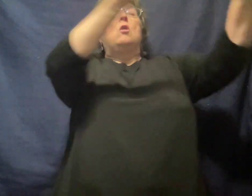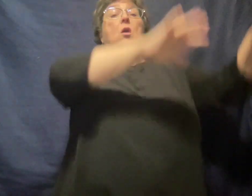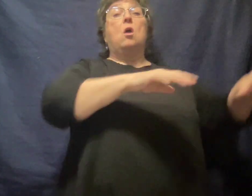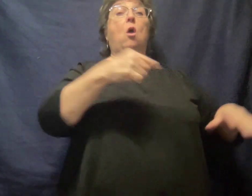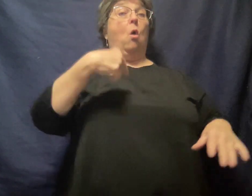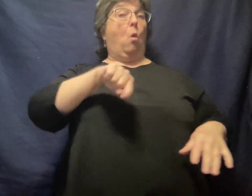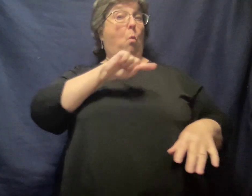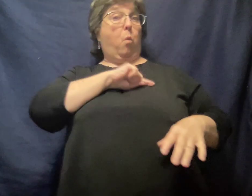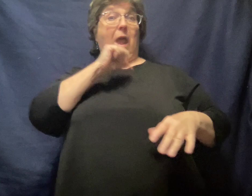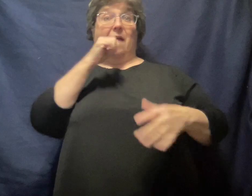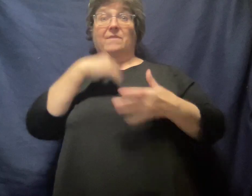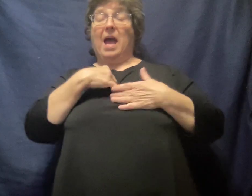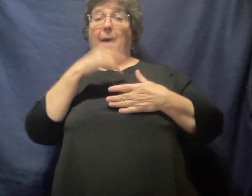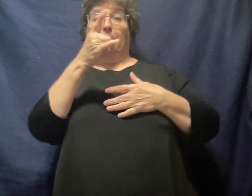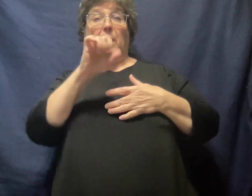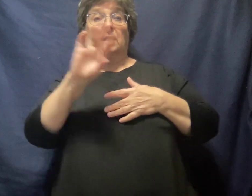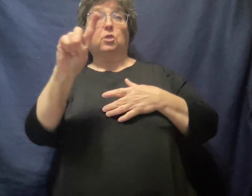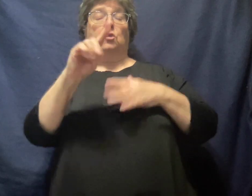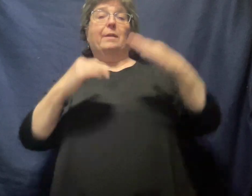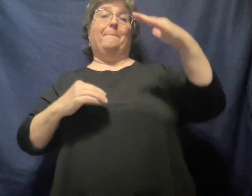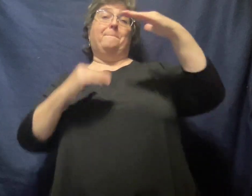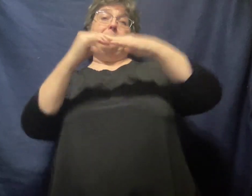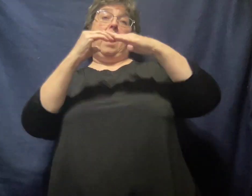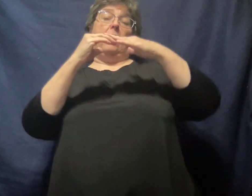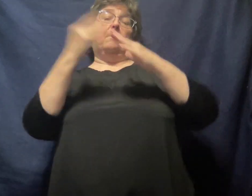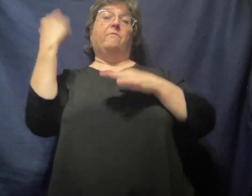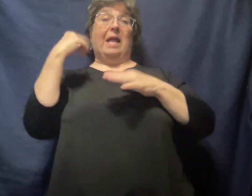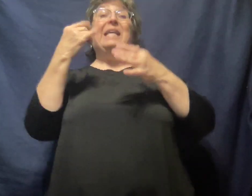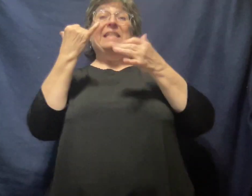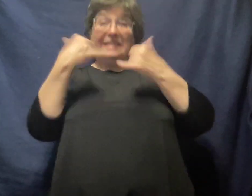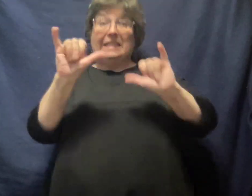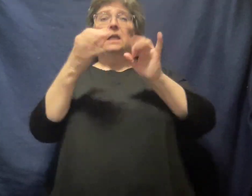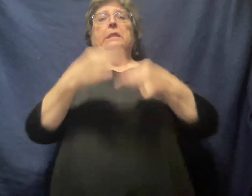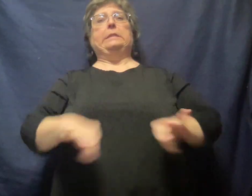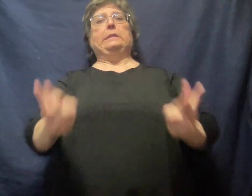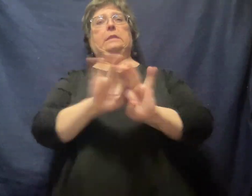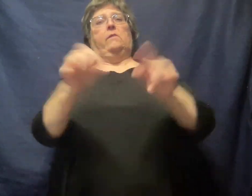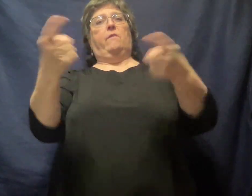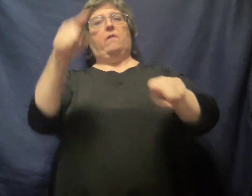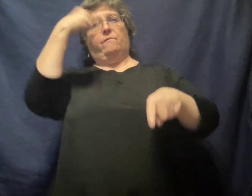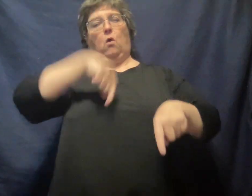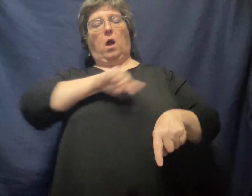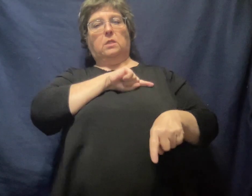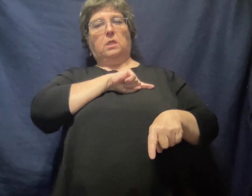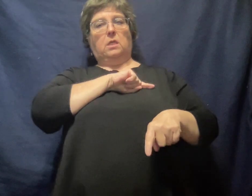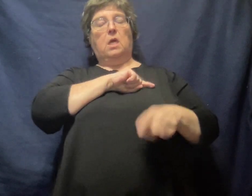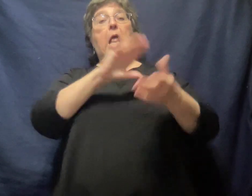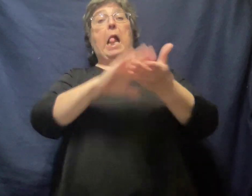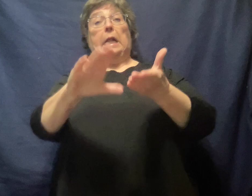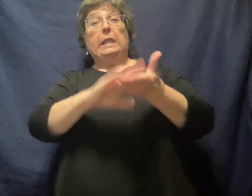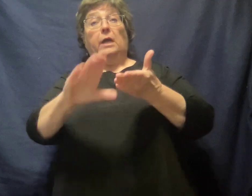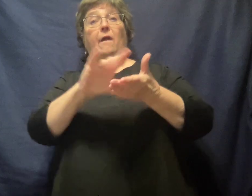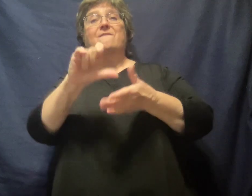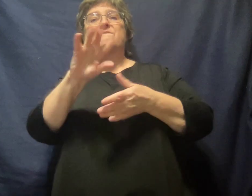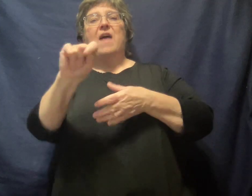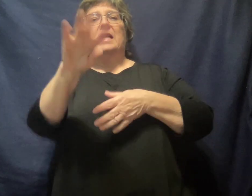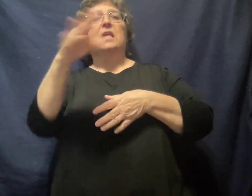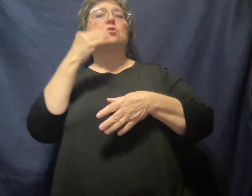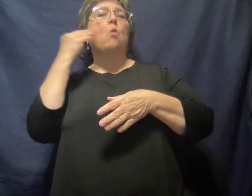been significant for western New York. So this is still a significant event for us. Remember to clear off the vents around your furnaces so that you